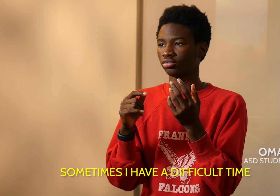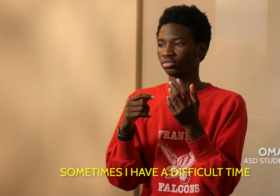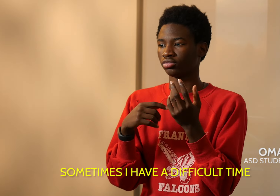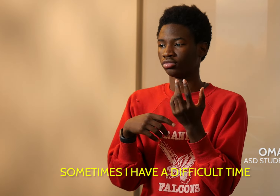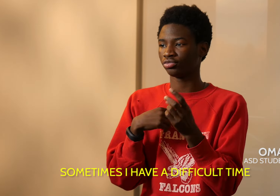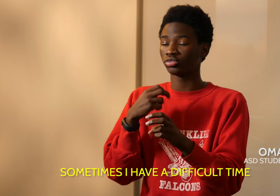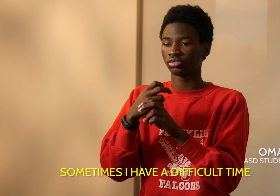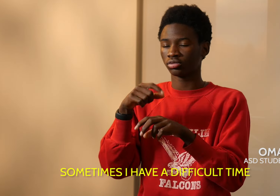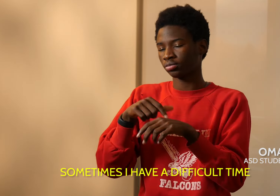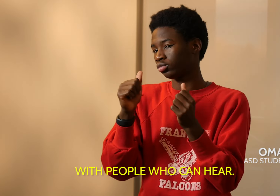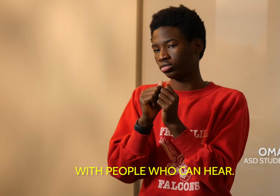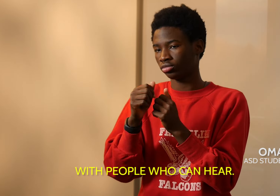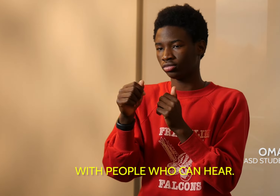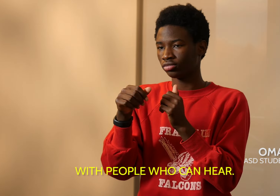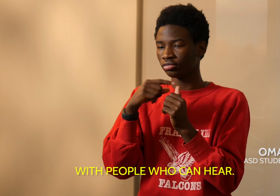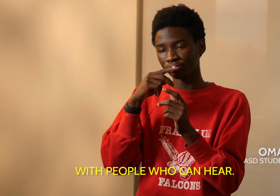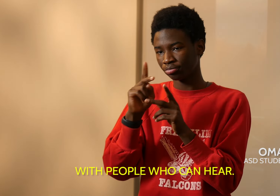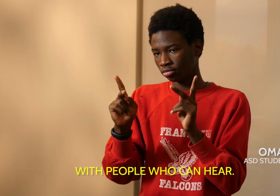Sometimes I have a difficult time with people that can hear.